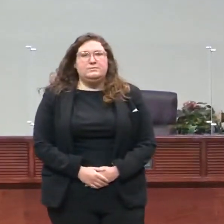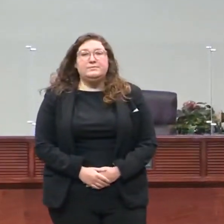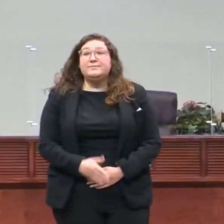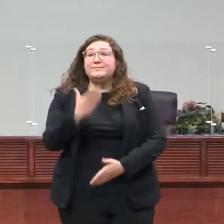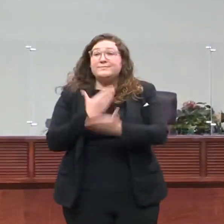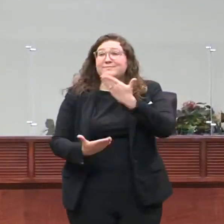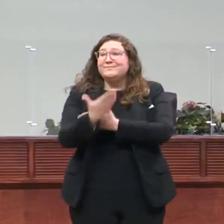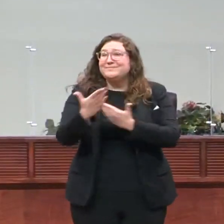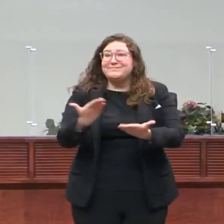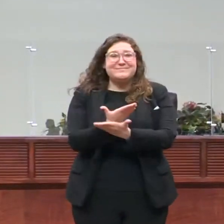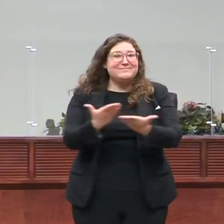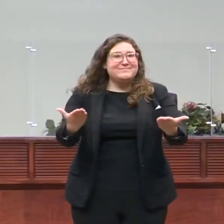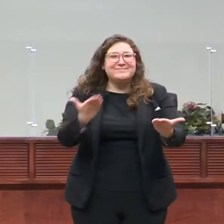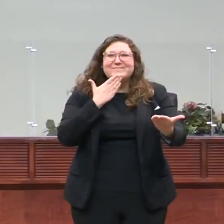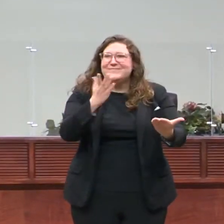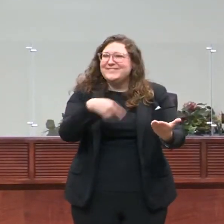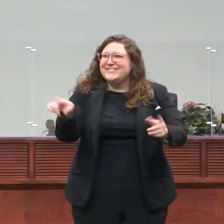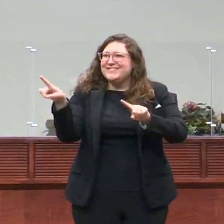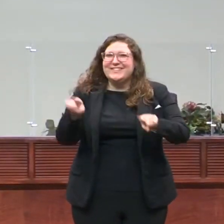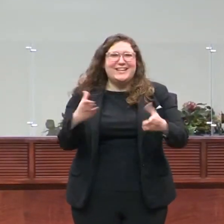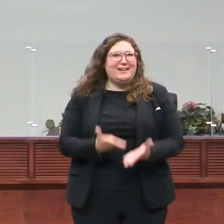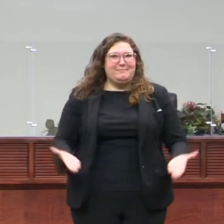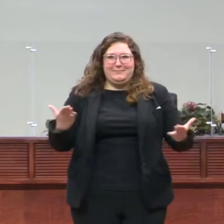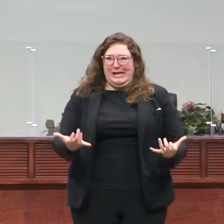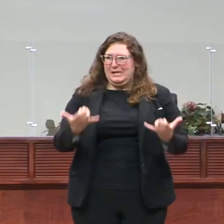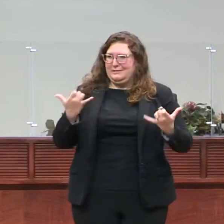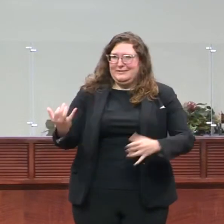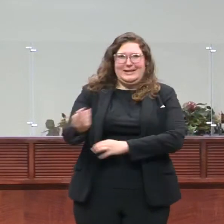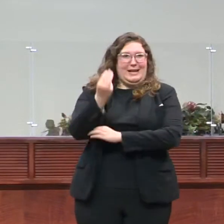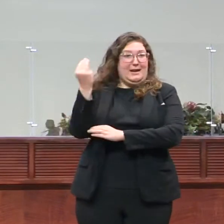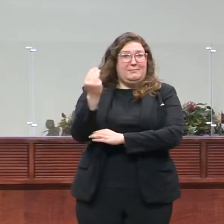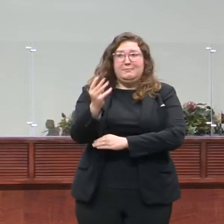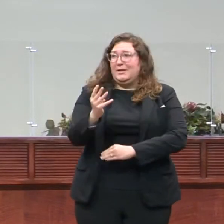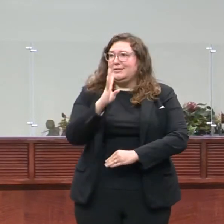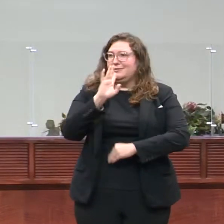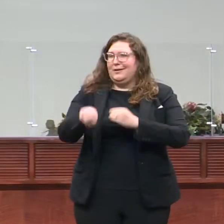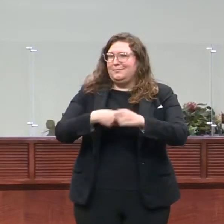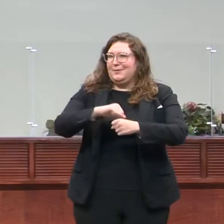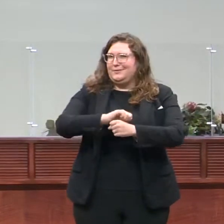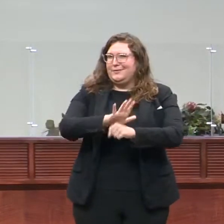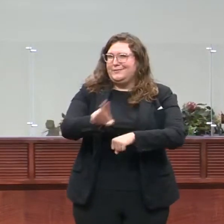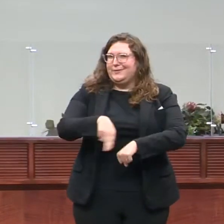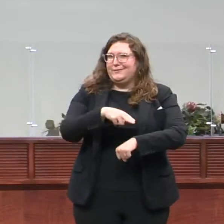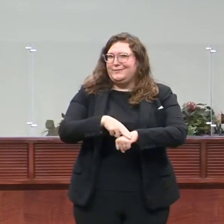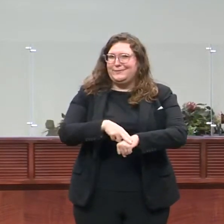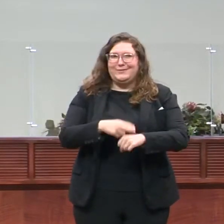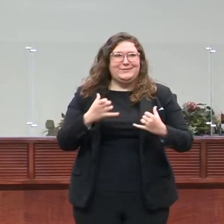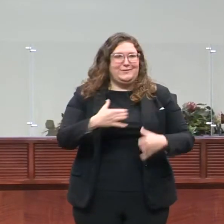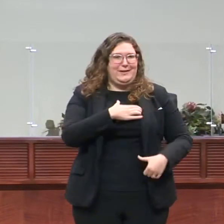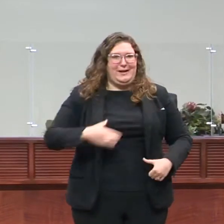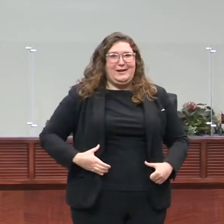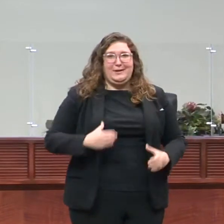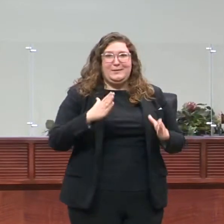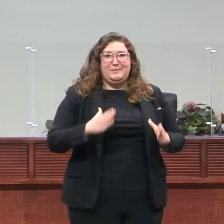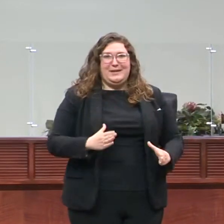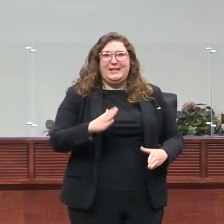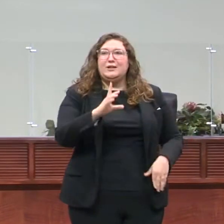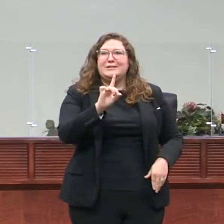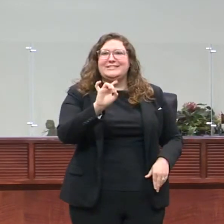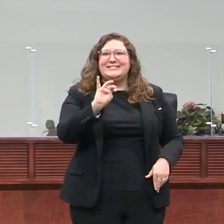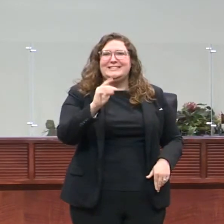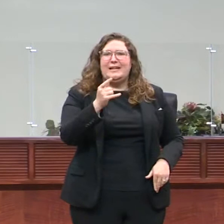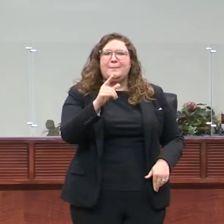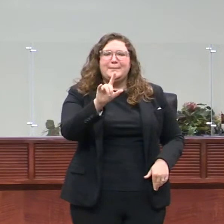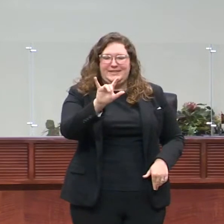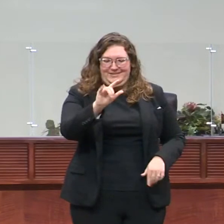And good morning, everyone. Thanks for joining us for this Monday's COVID-19 press briefing. Today, Orange County Mayor Jerry Demings will start with our goals for the